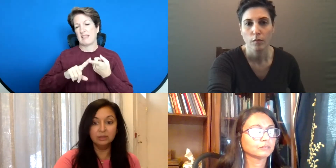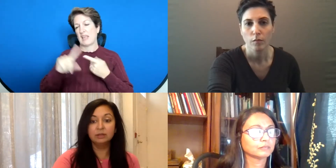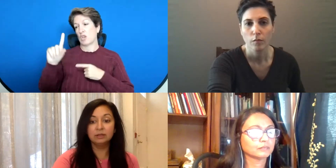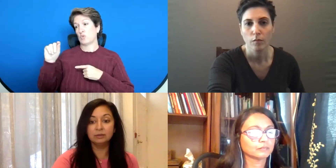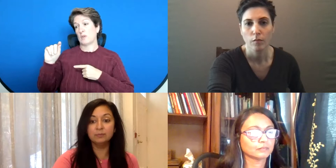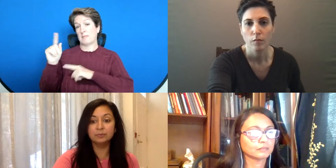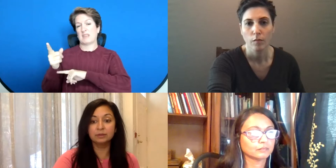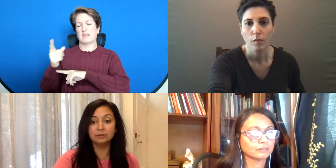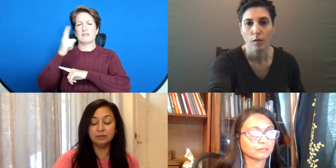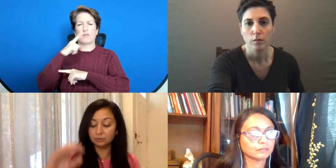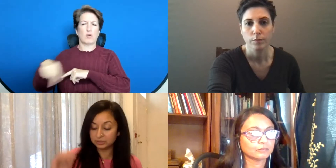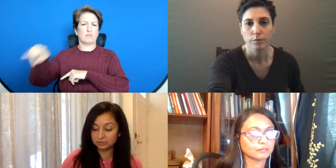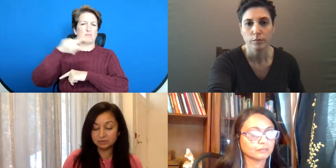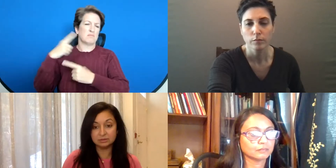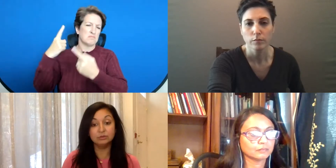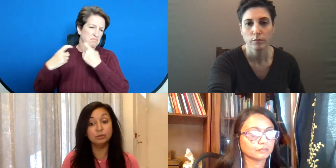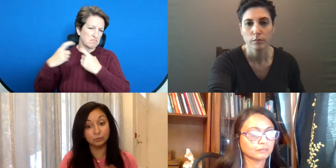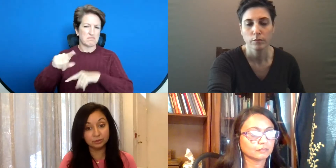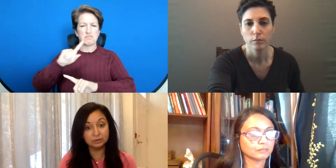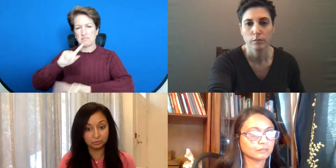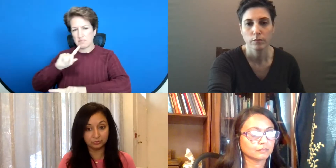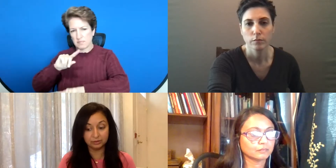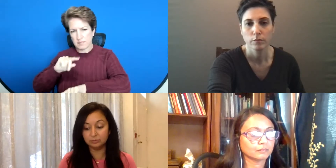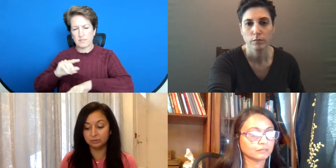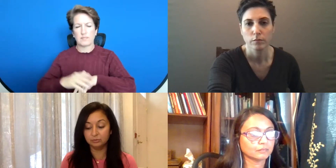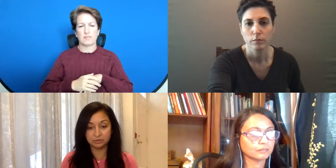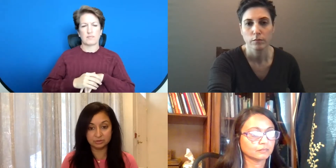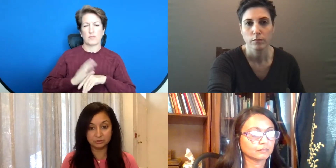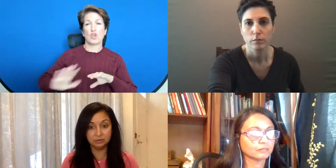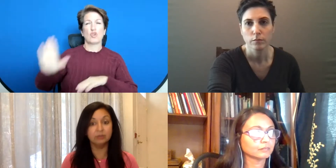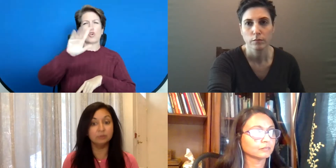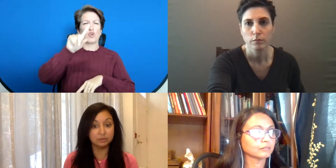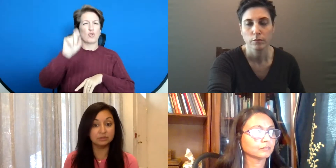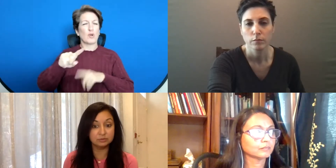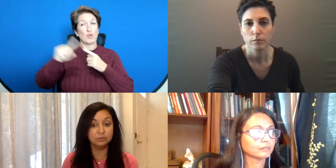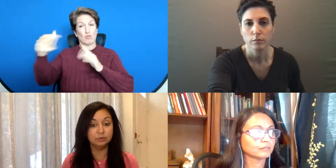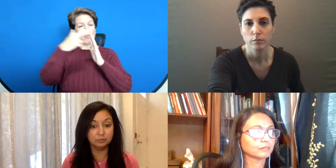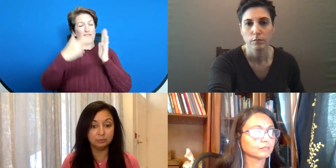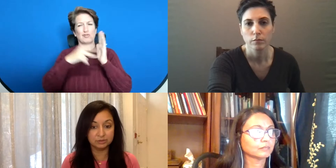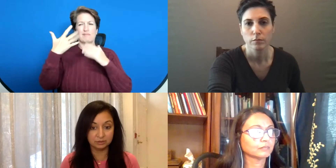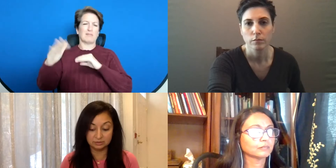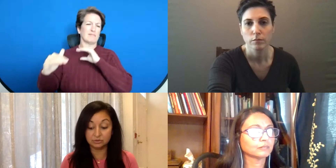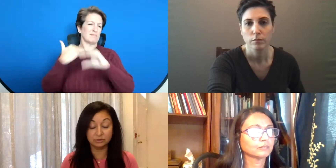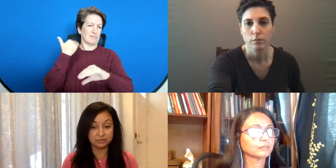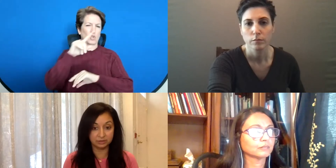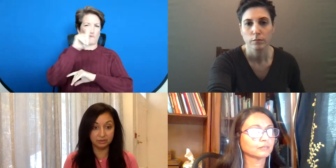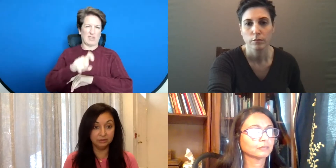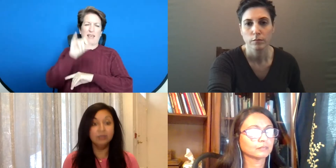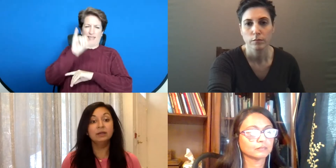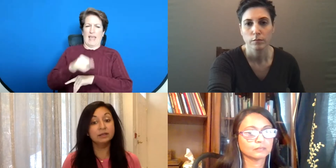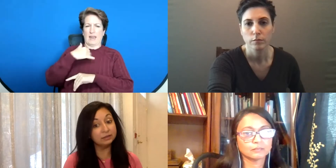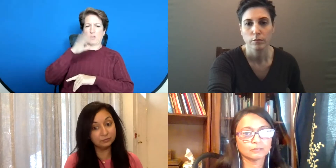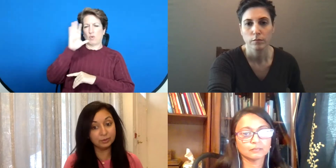answer. The questions you have already provided when you registered are the questions we will be presenting to her